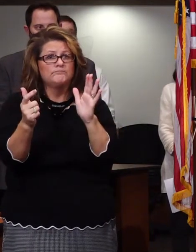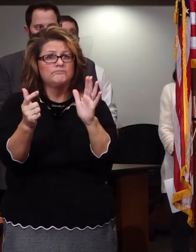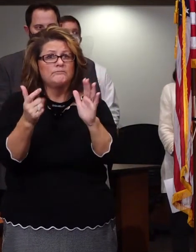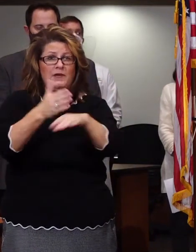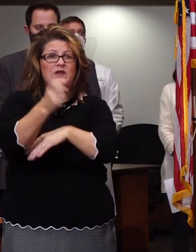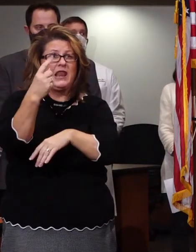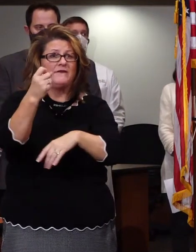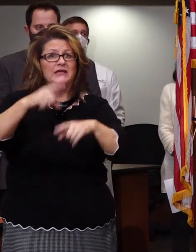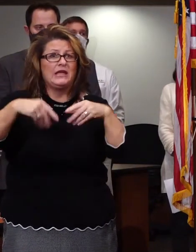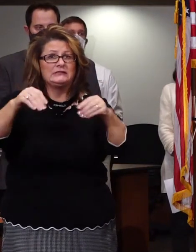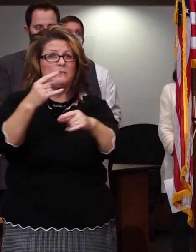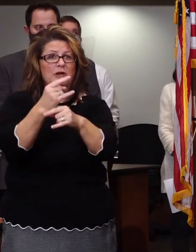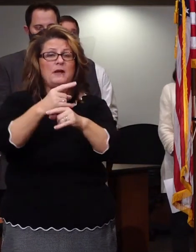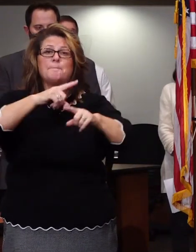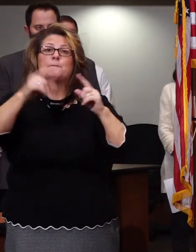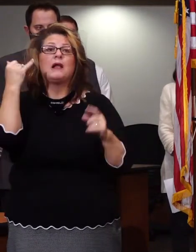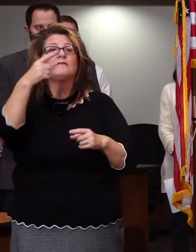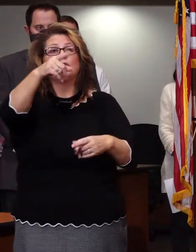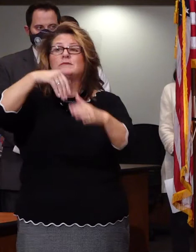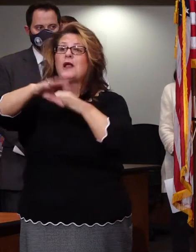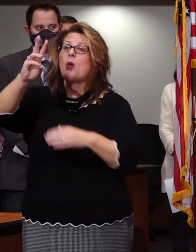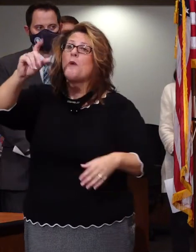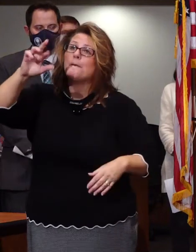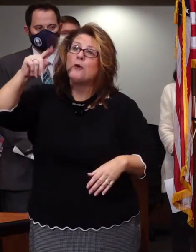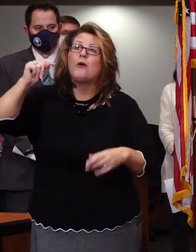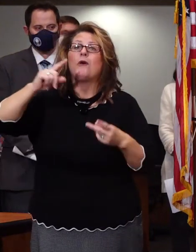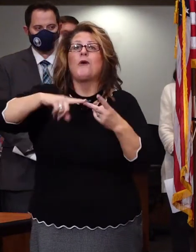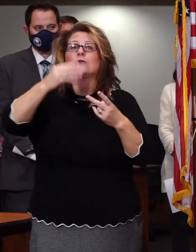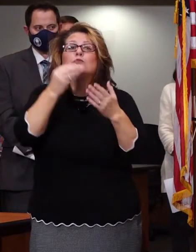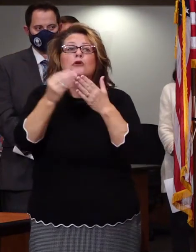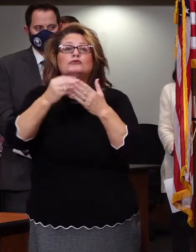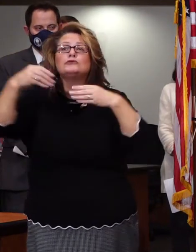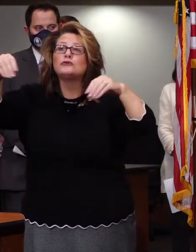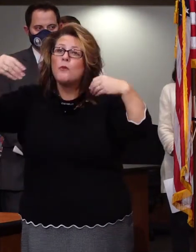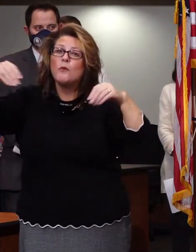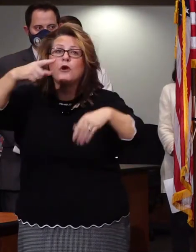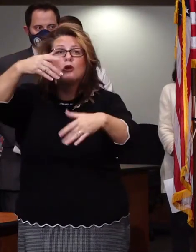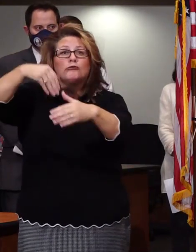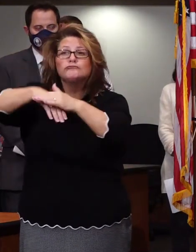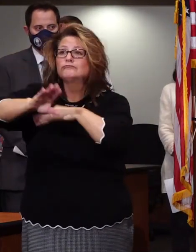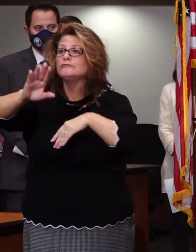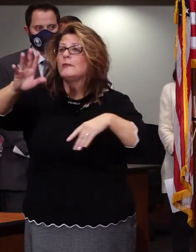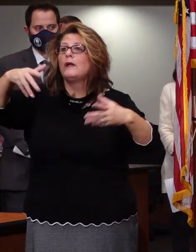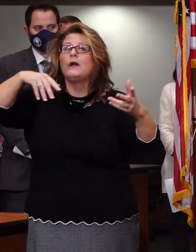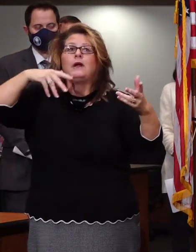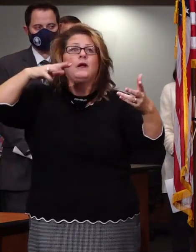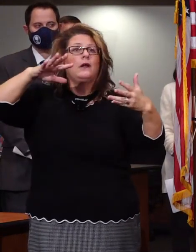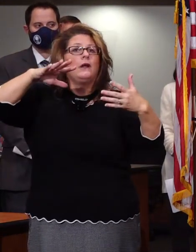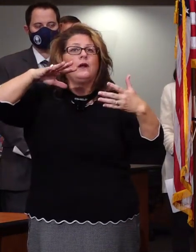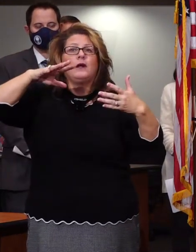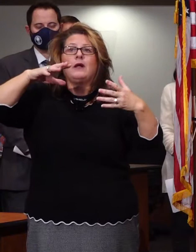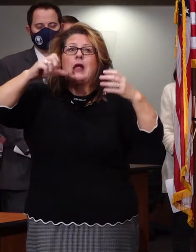go into the big box stores, when you go into Walmart, when you go into grocery stores, you go into the thousands